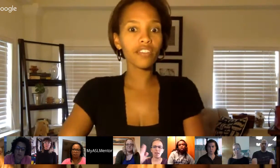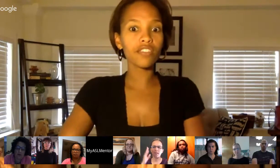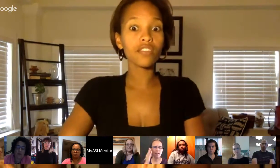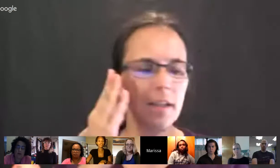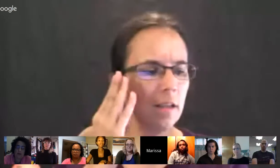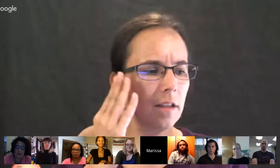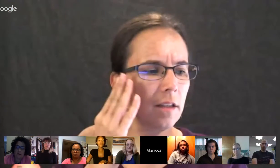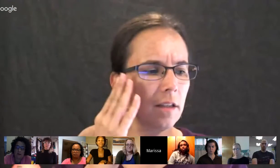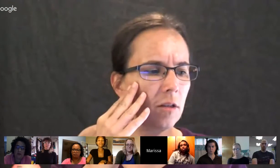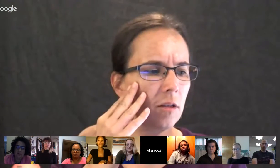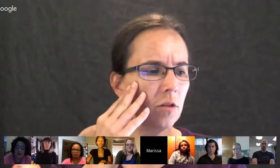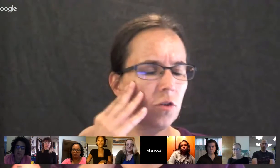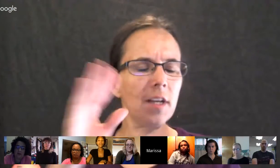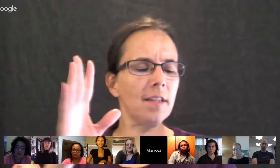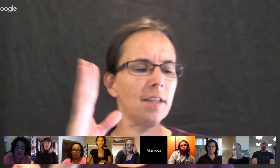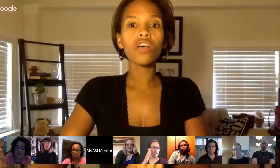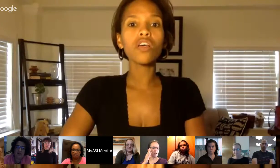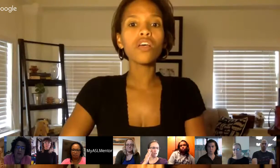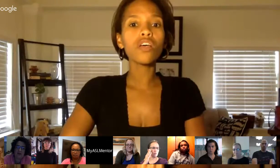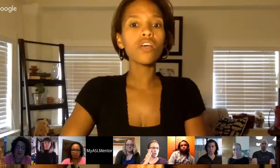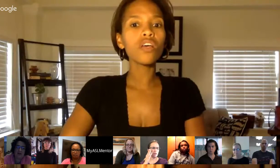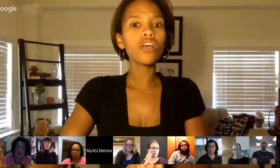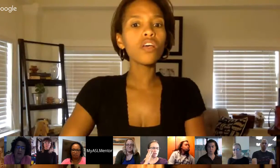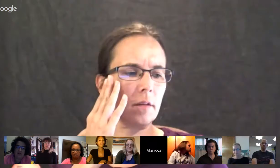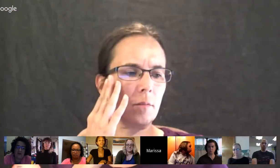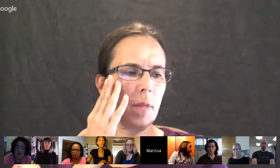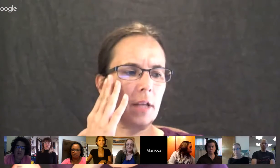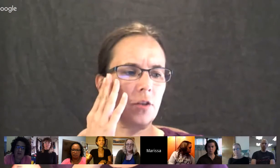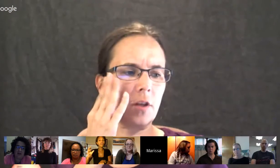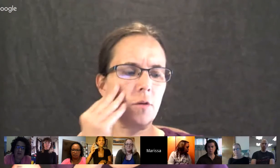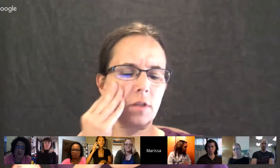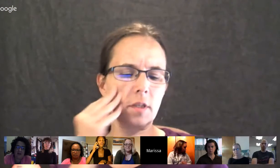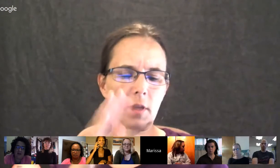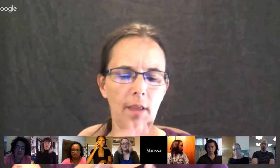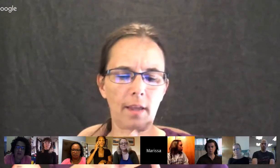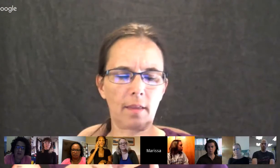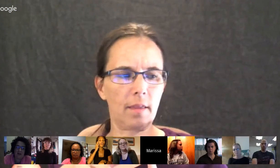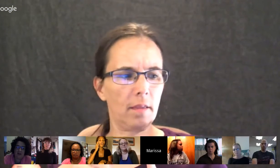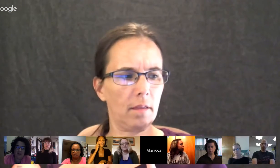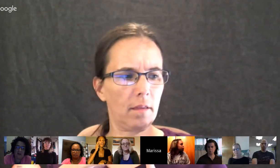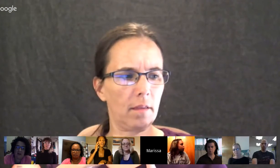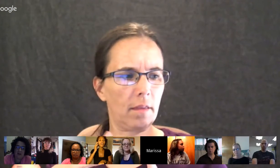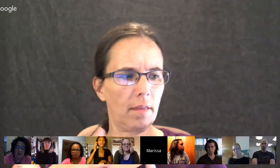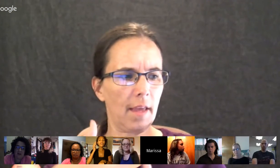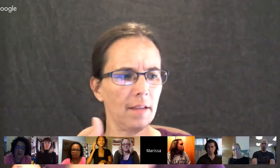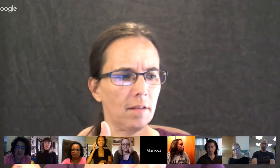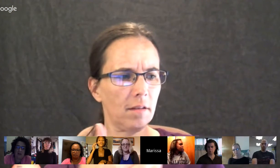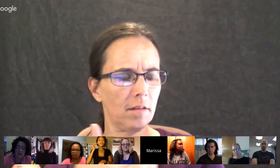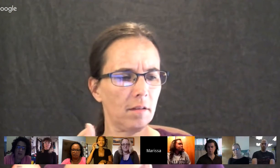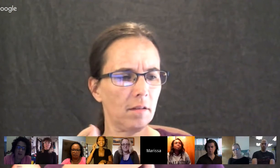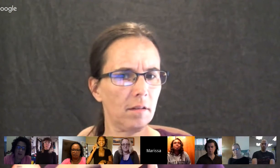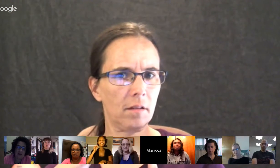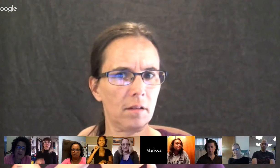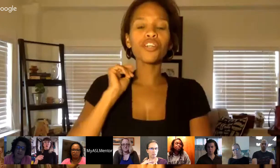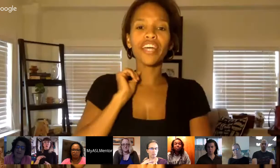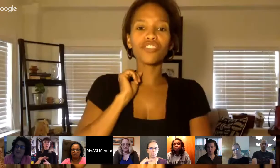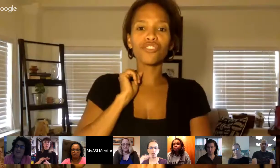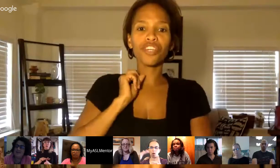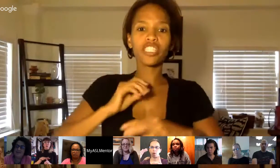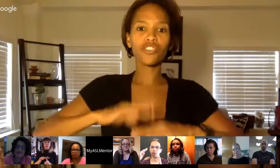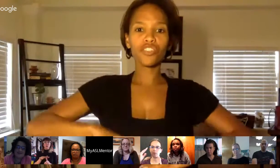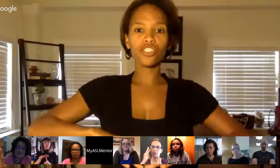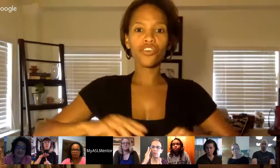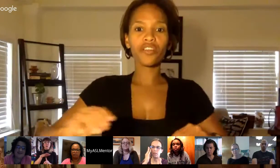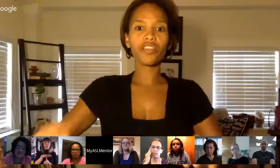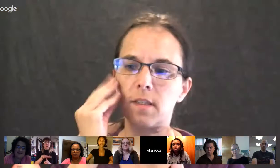Anybody else? She does this at 3 minutes. She goes something like this. I can't see what your hands are